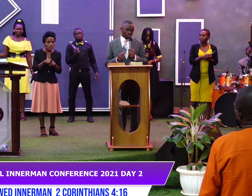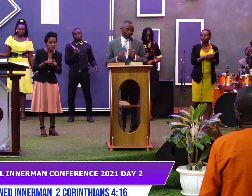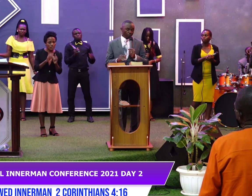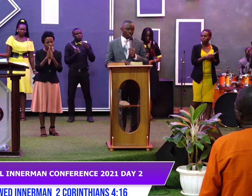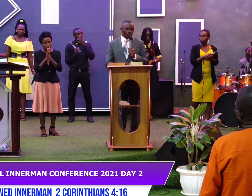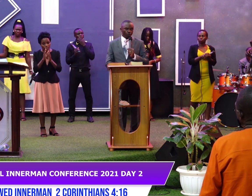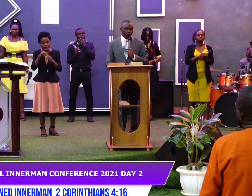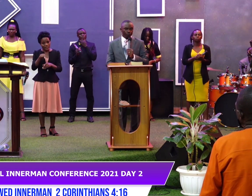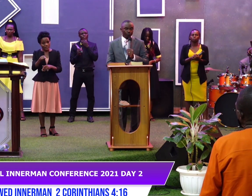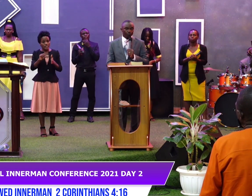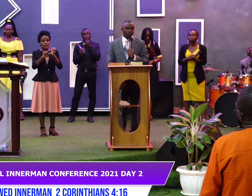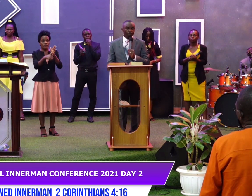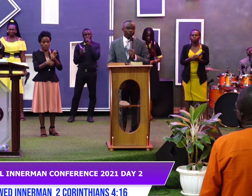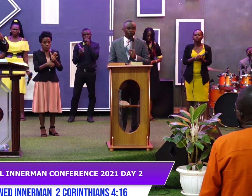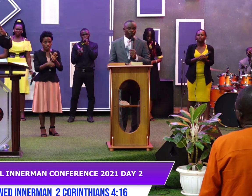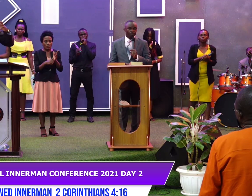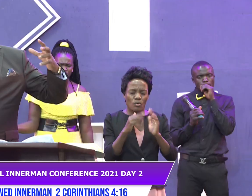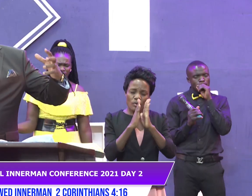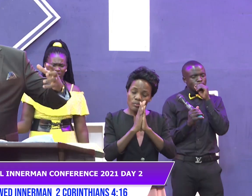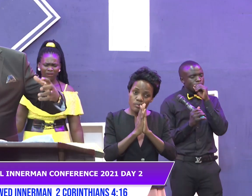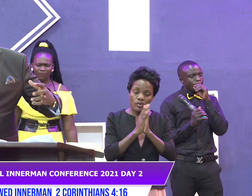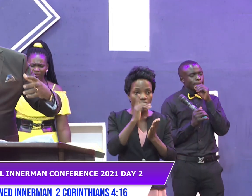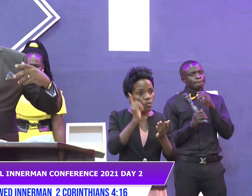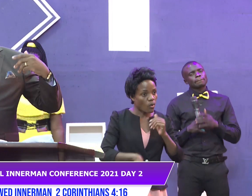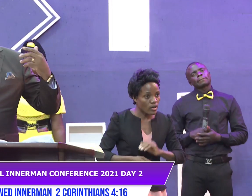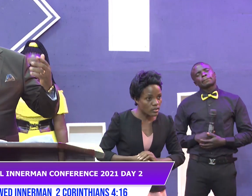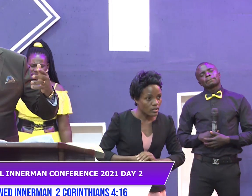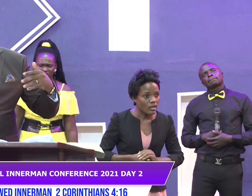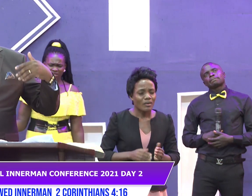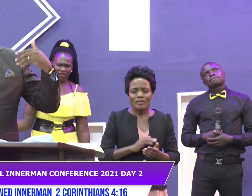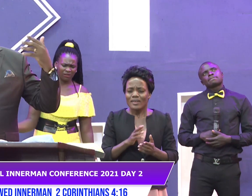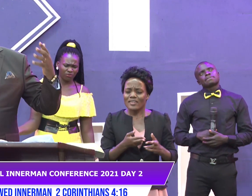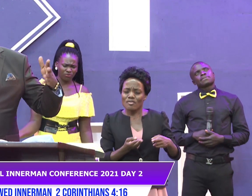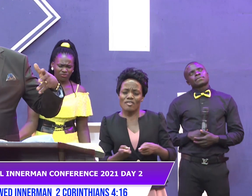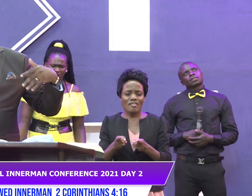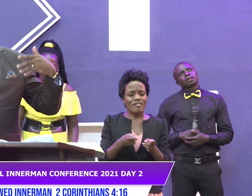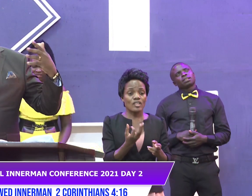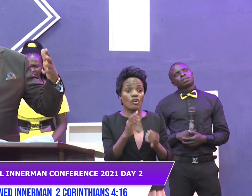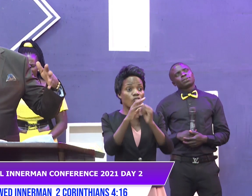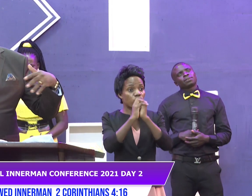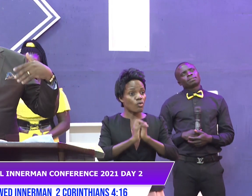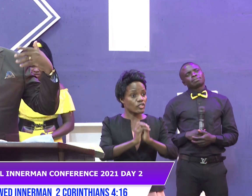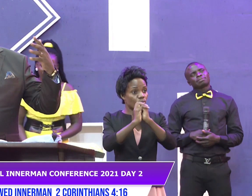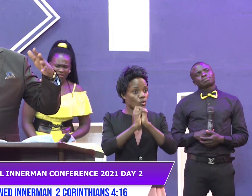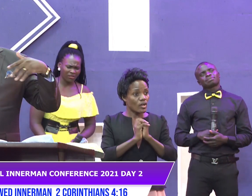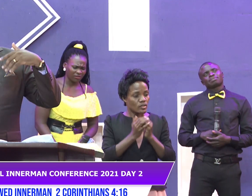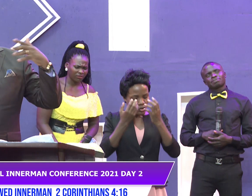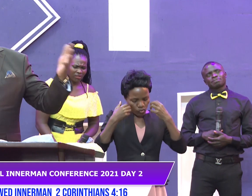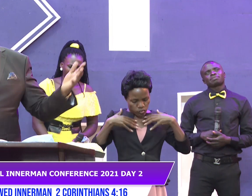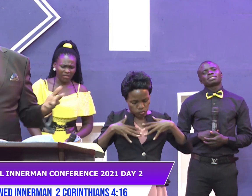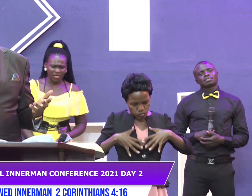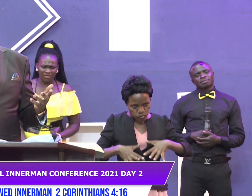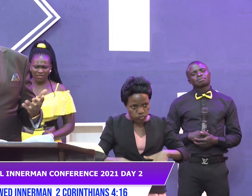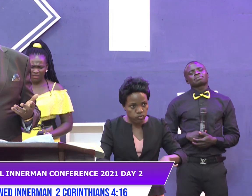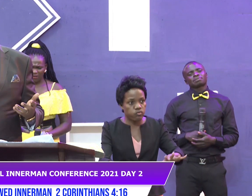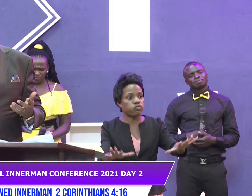twagala kusabira mu echo. That we pray that the springs of worship will come out of this place to go to the